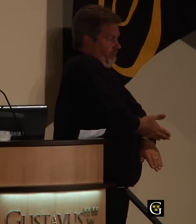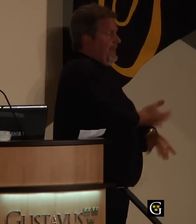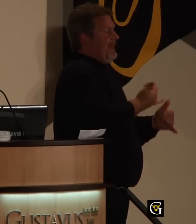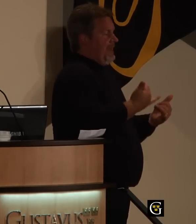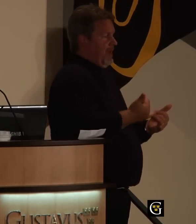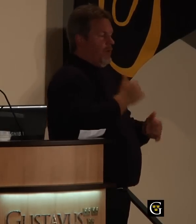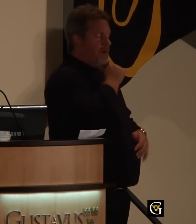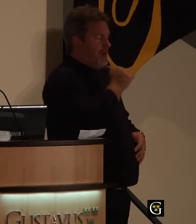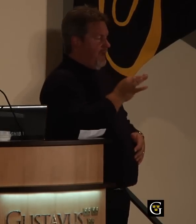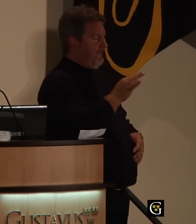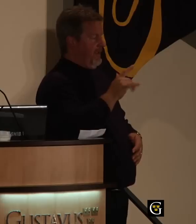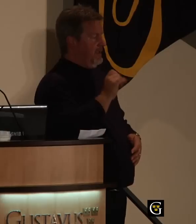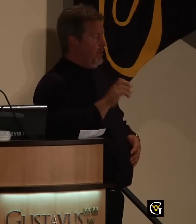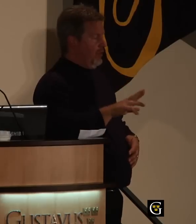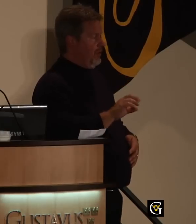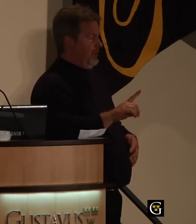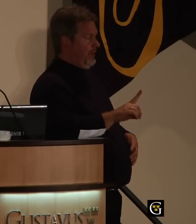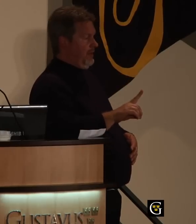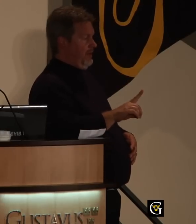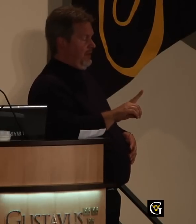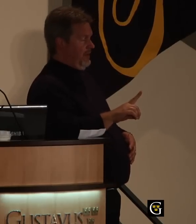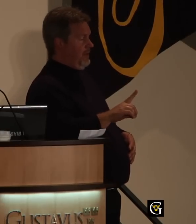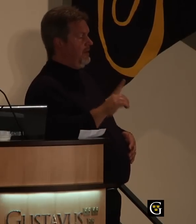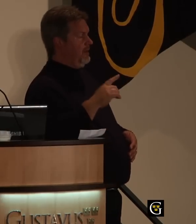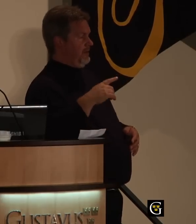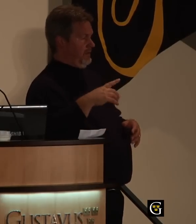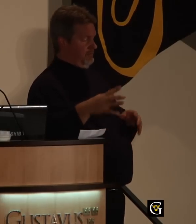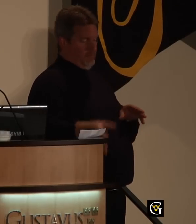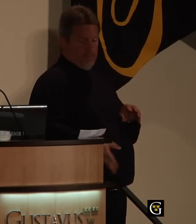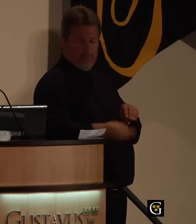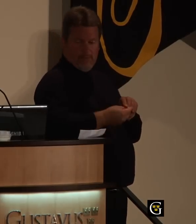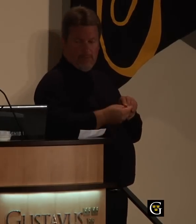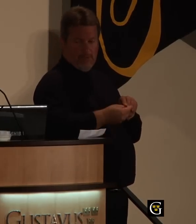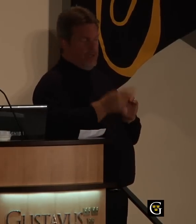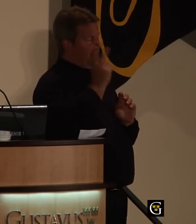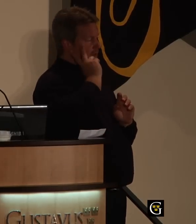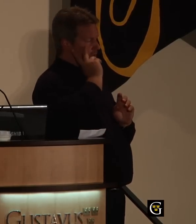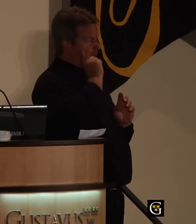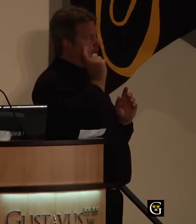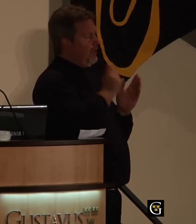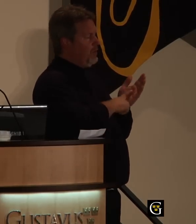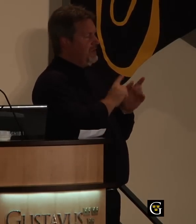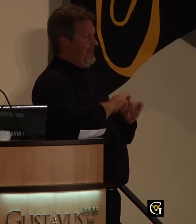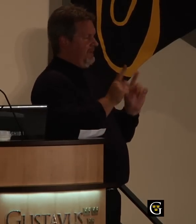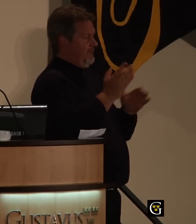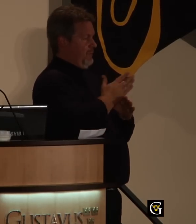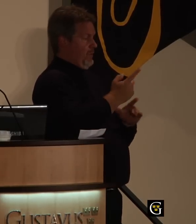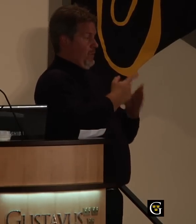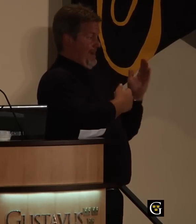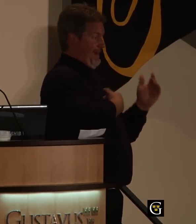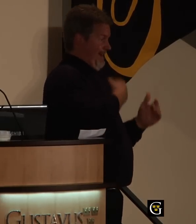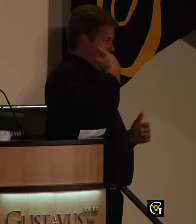unfiltered sound file, and that will give you some inkling of the difference between what I hear and what you hear.